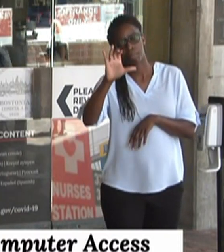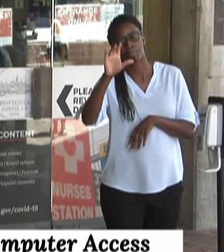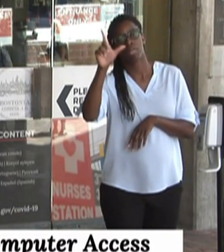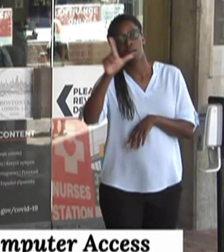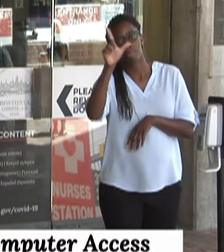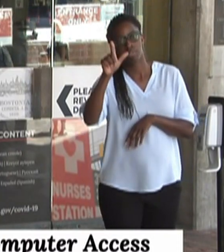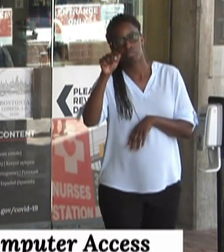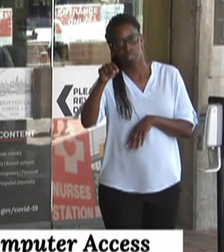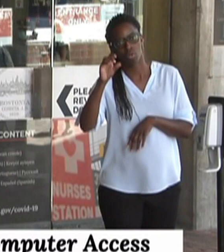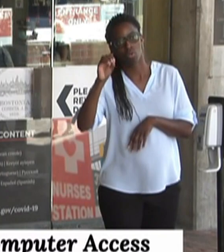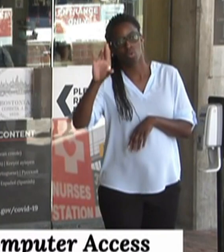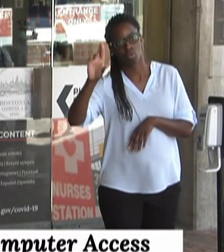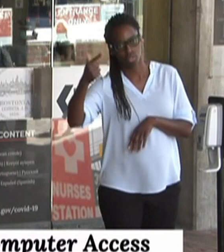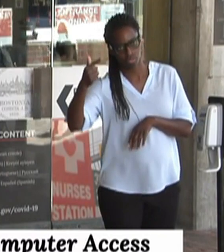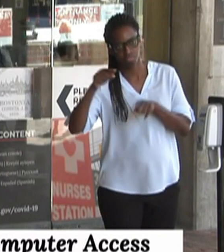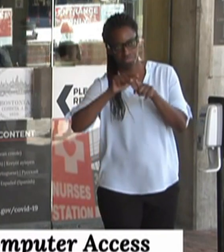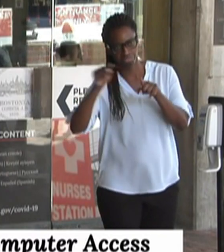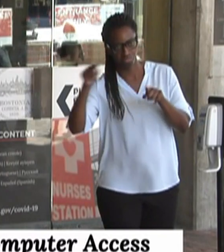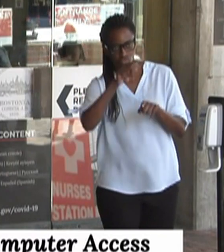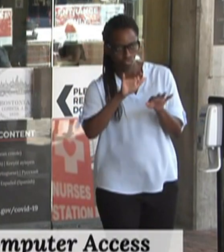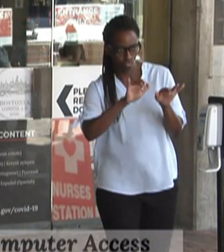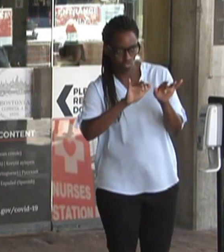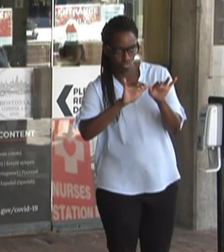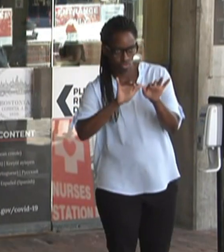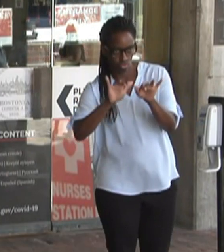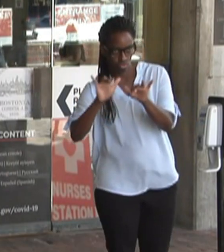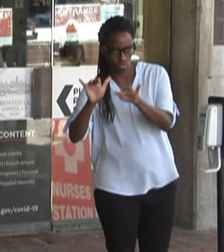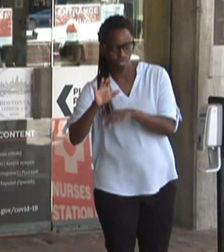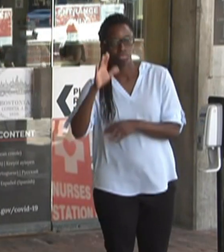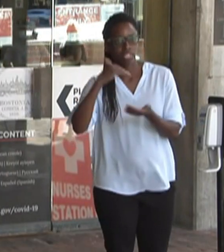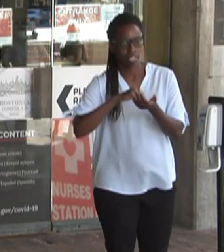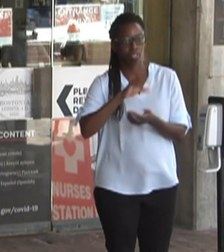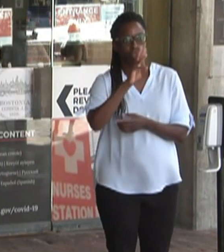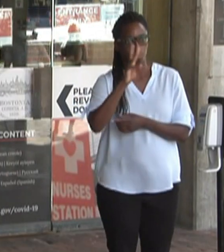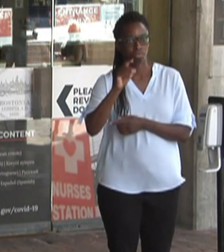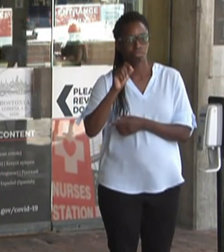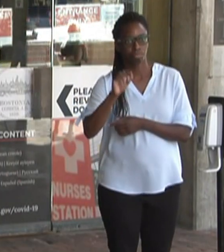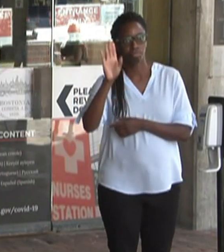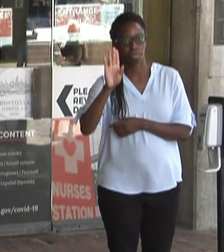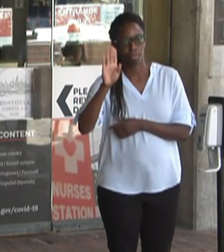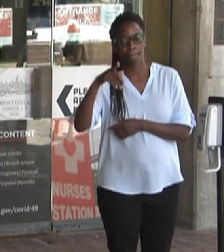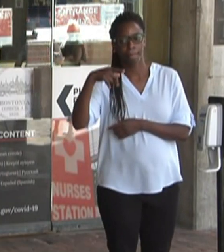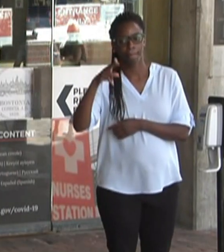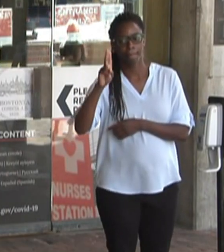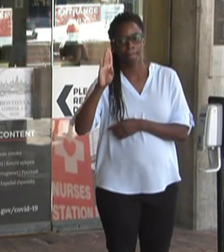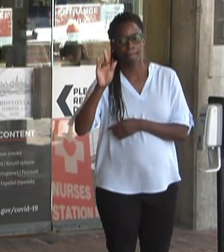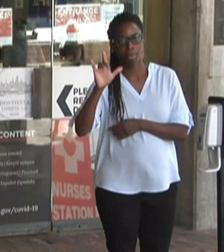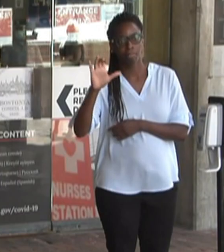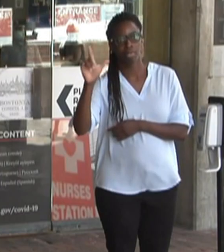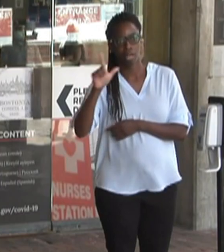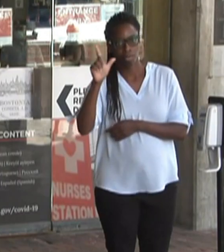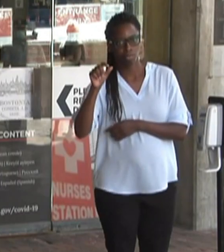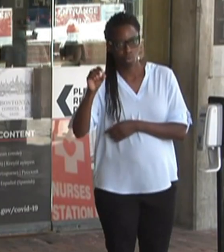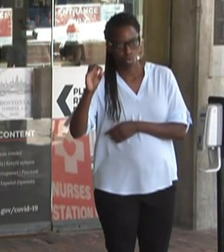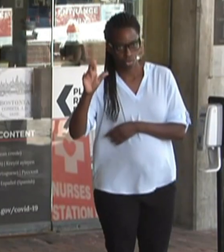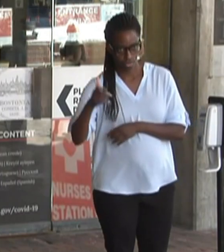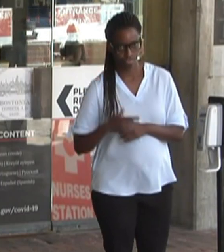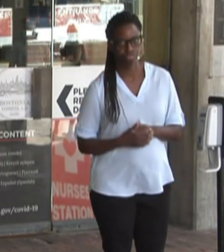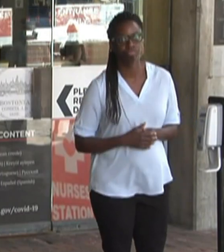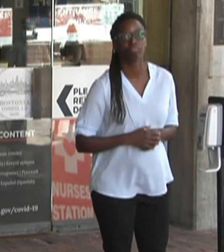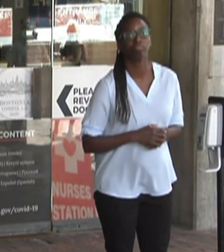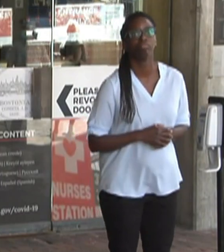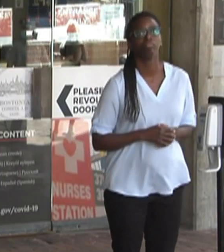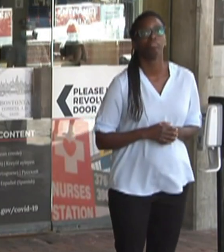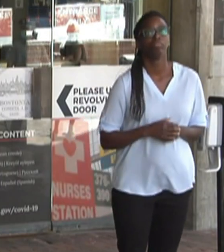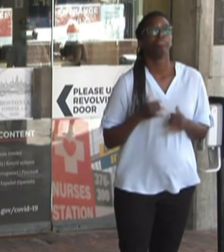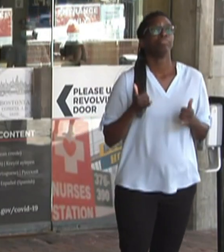Voting information: the state primary election is a week from today, Tuesday, September 1st. Early voting is underway